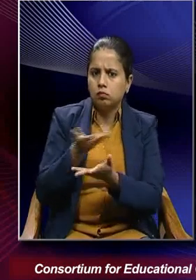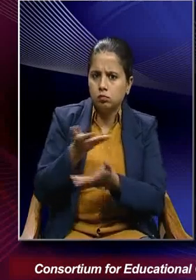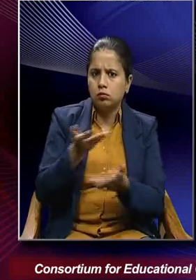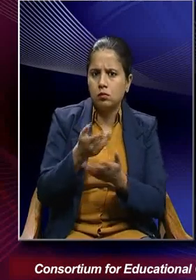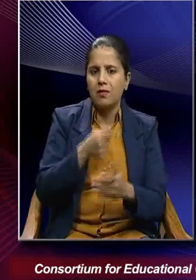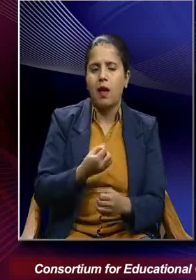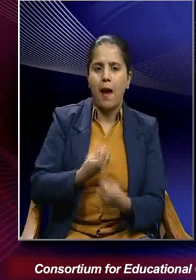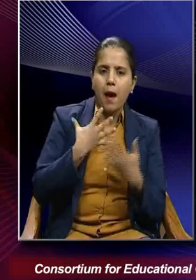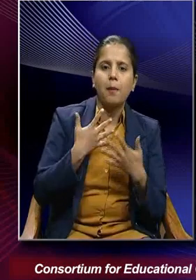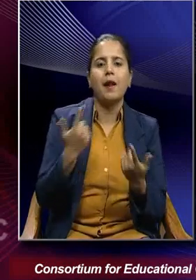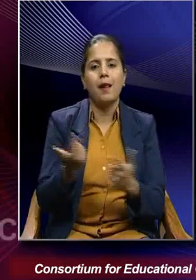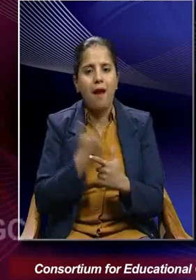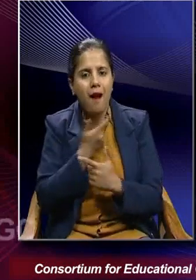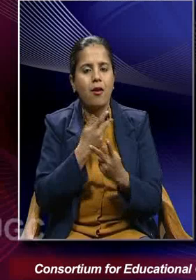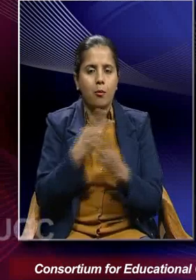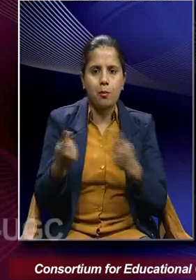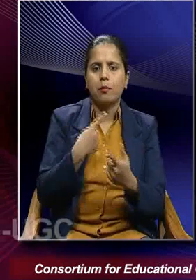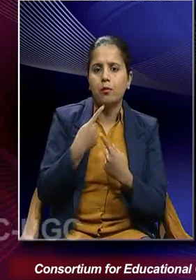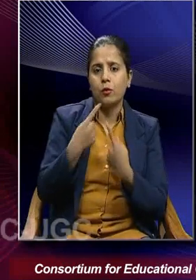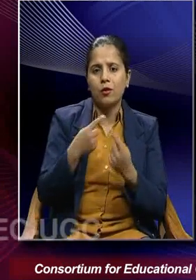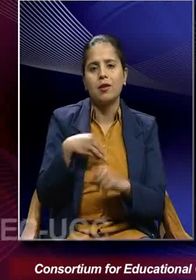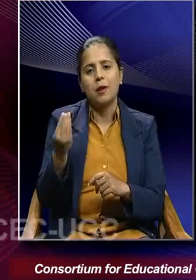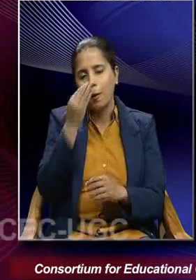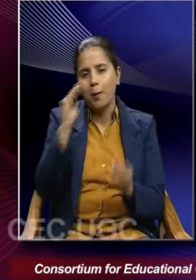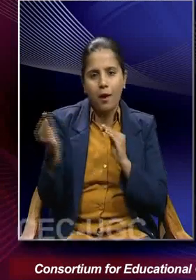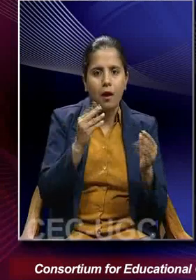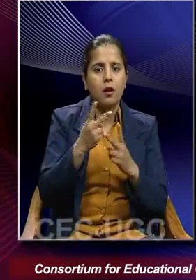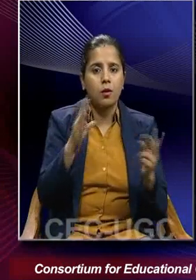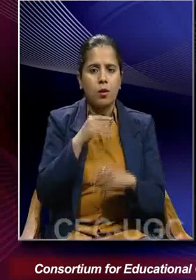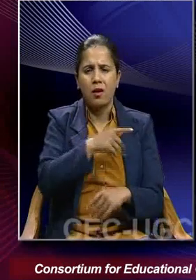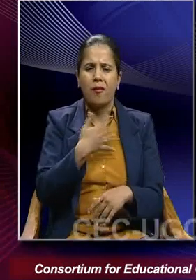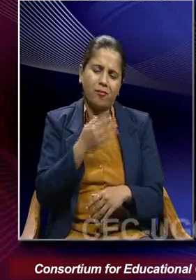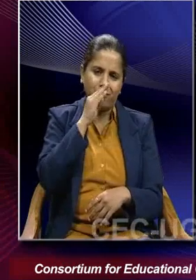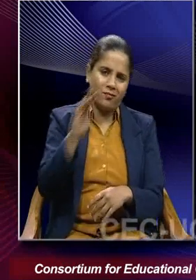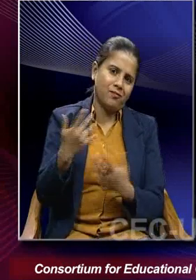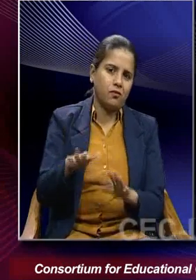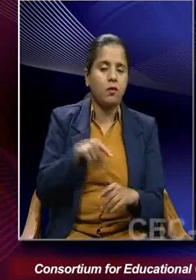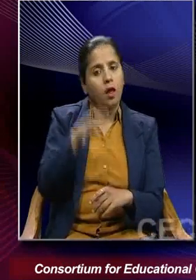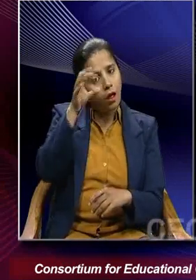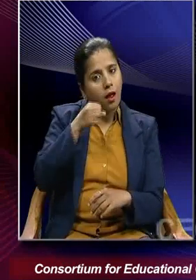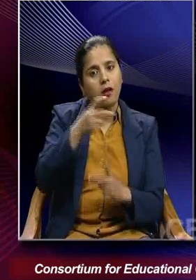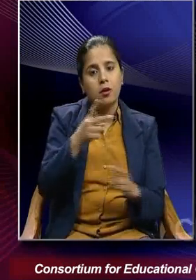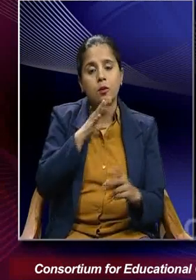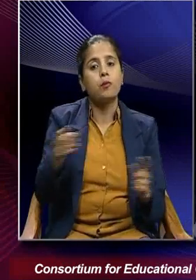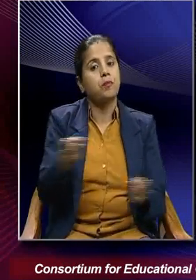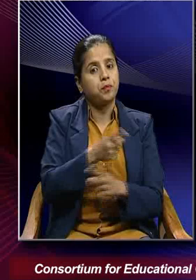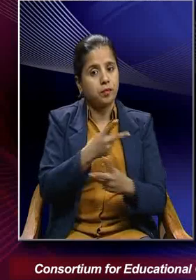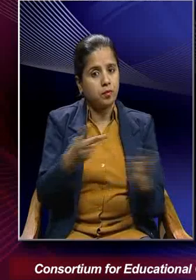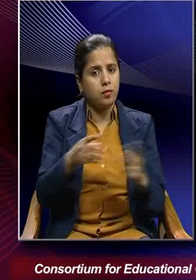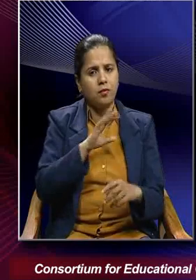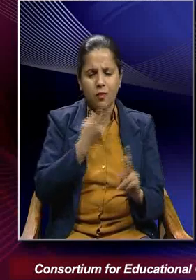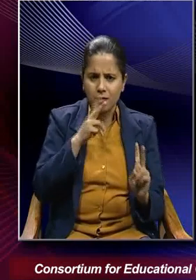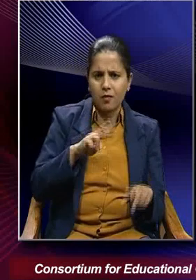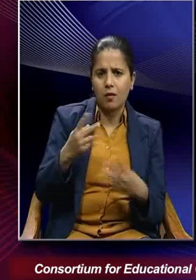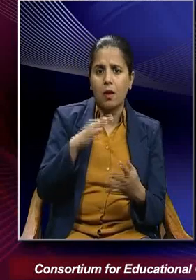cheerful talks and some kind of a pungent sense of humor. He did not even hesitate to make fun or reprimand him when